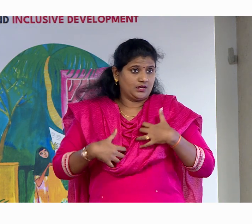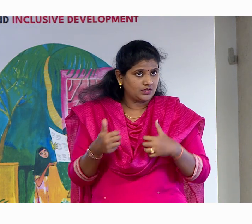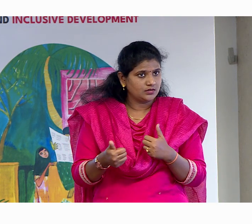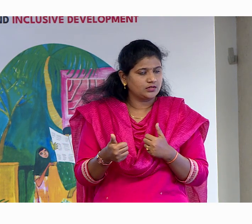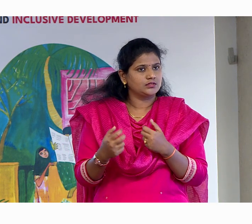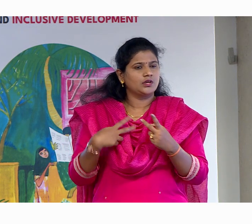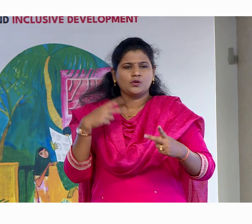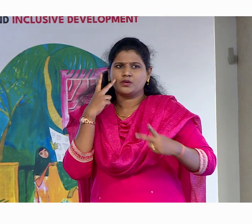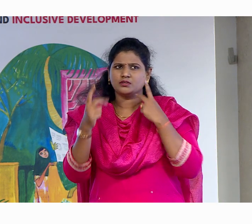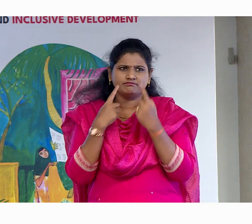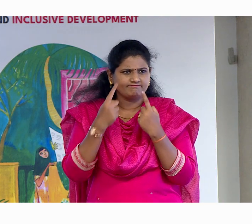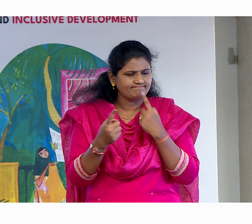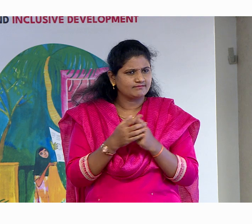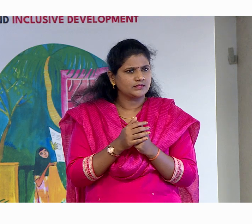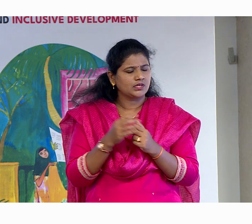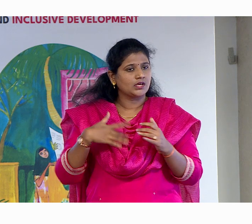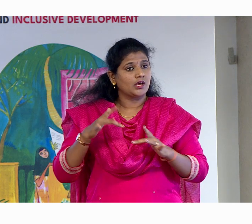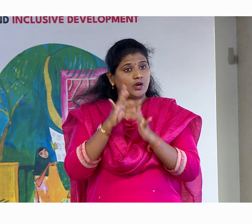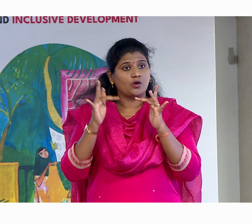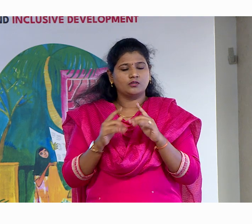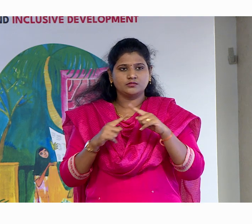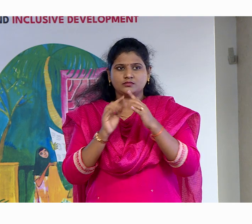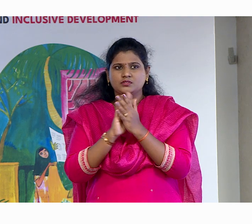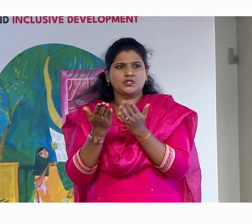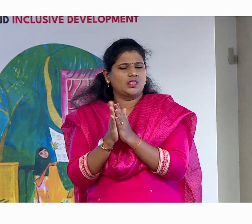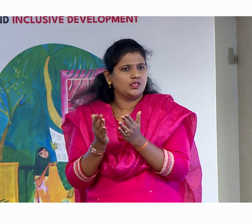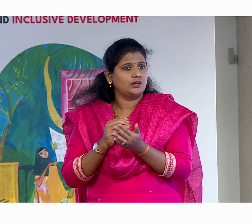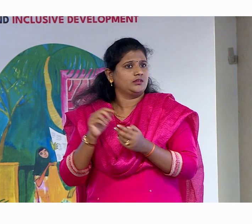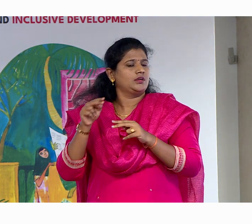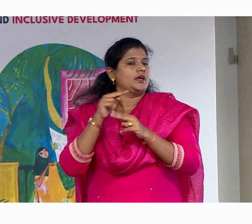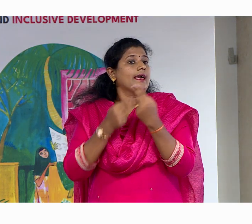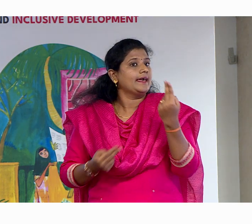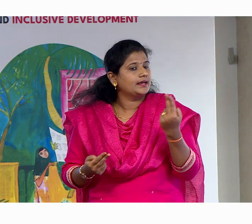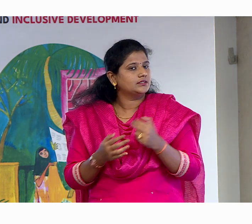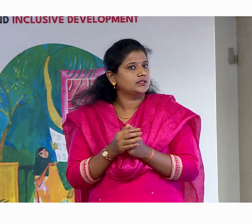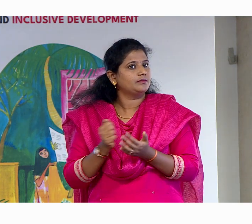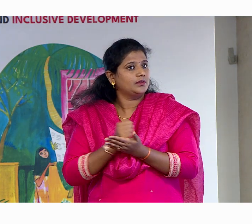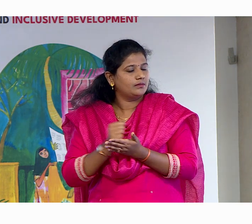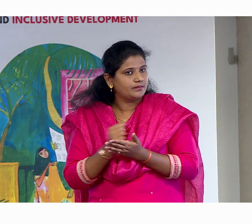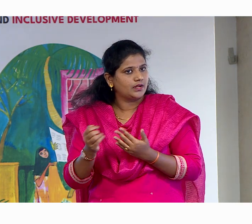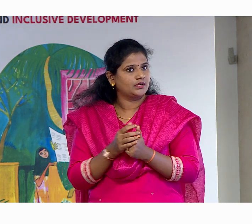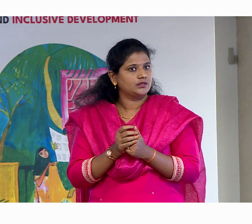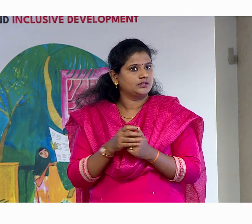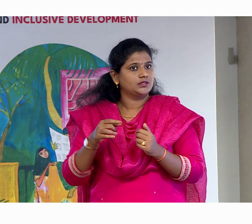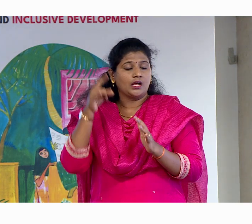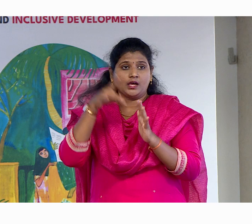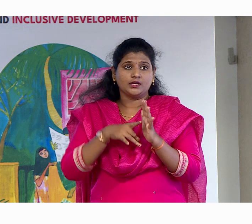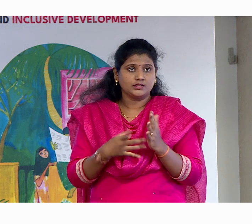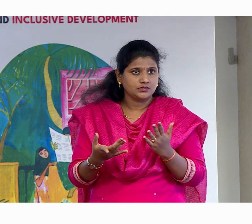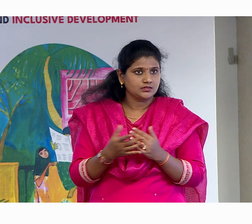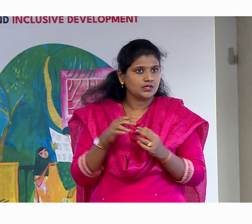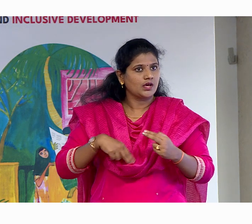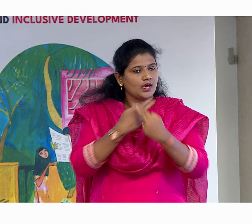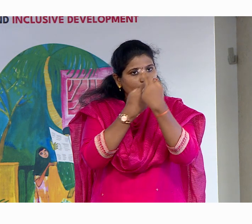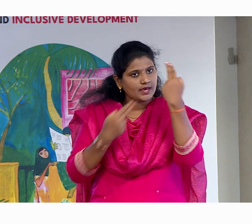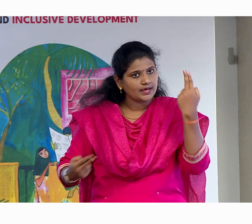on the exhibits. You'll find some theory, some examples of practice, and some helpful tips, which, by the way, are all in the top tips display room that